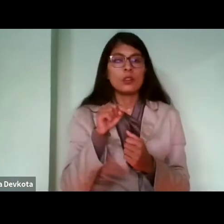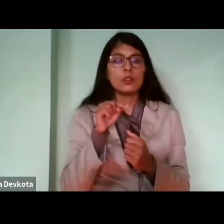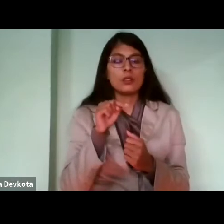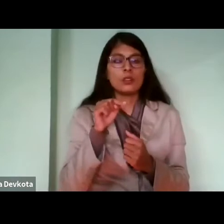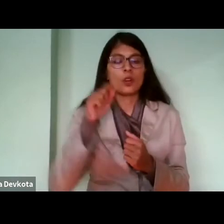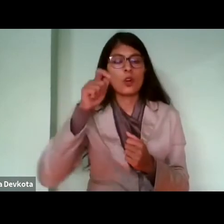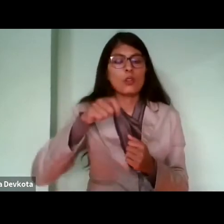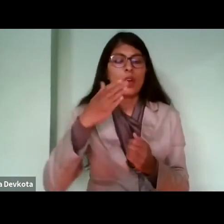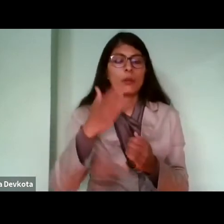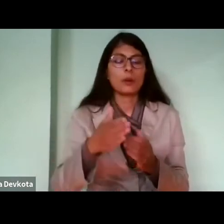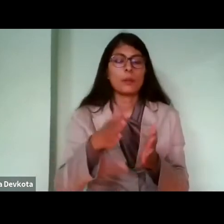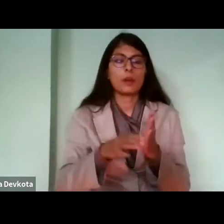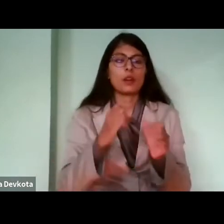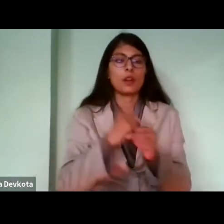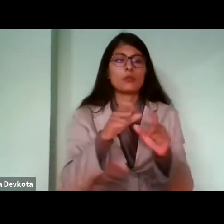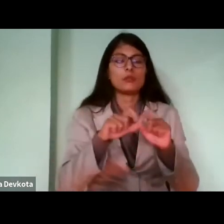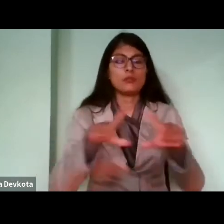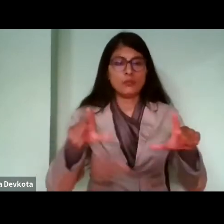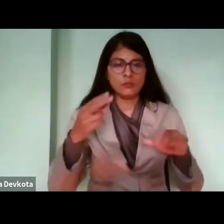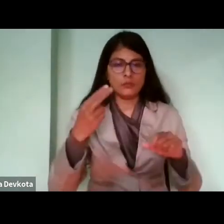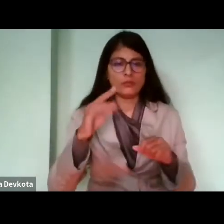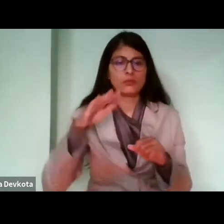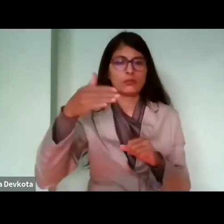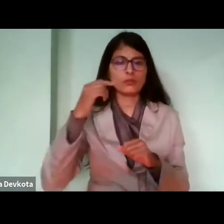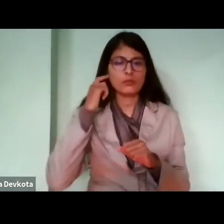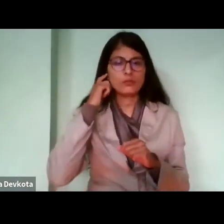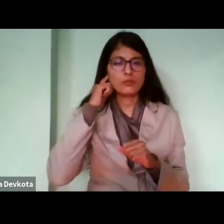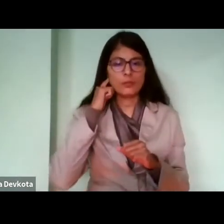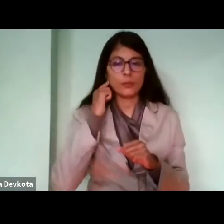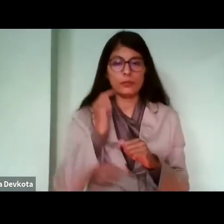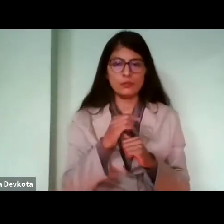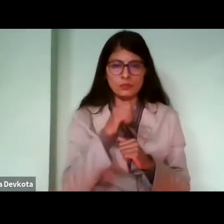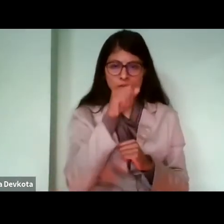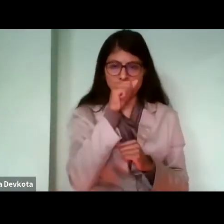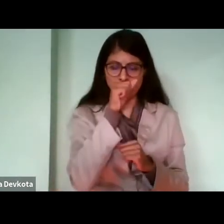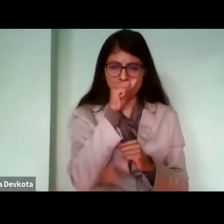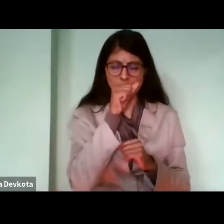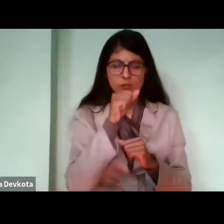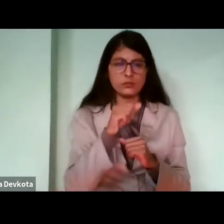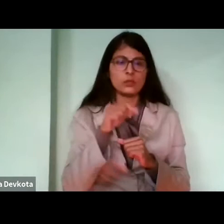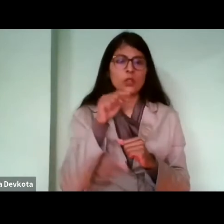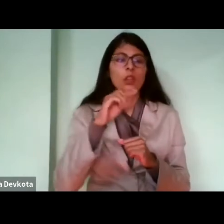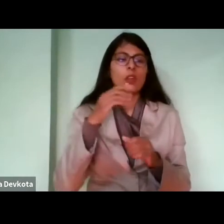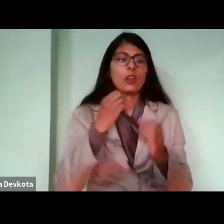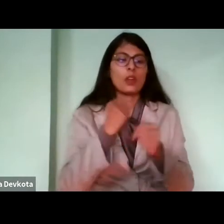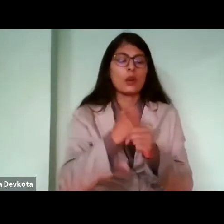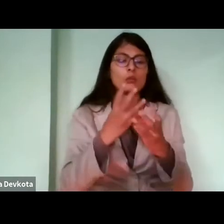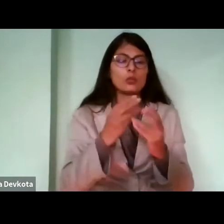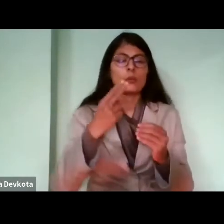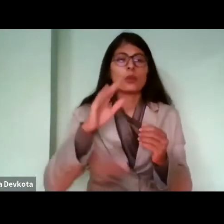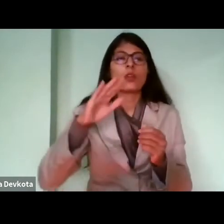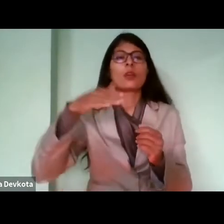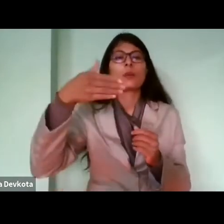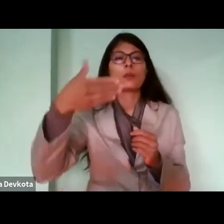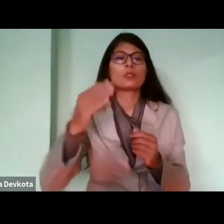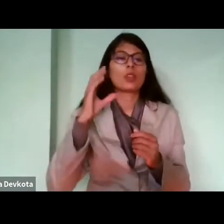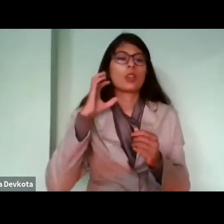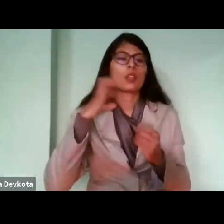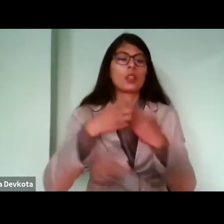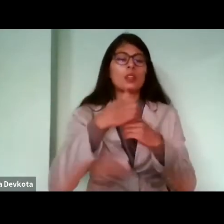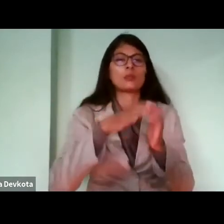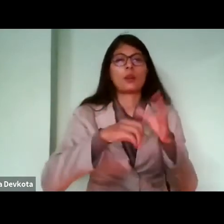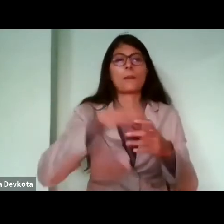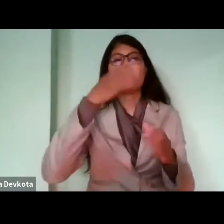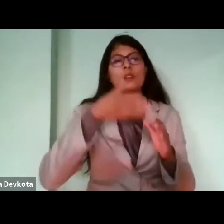with them, they are more often than not removed from the country. So many women who may be on